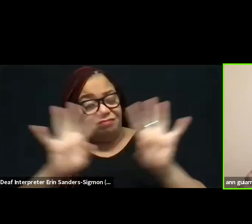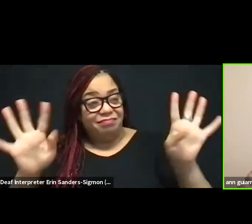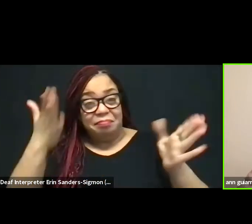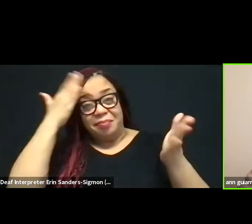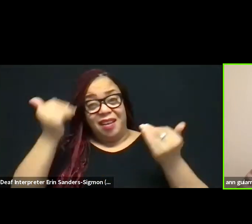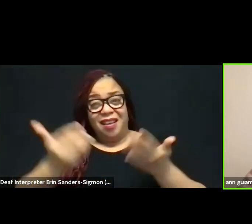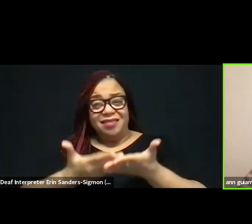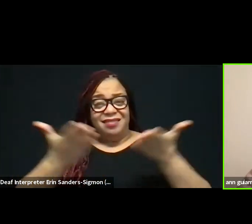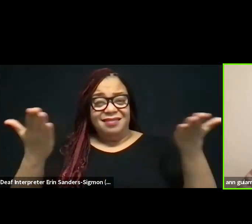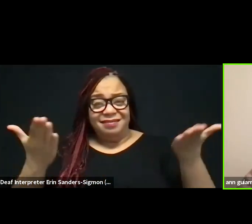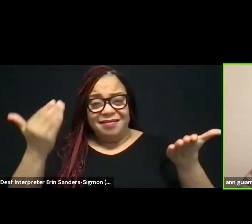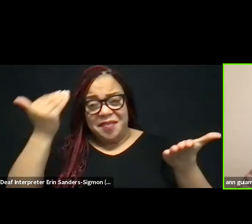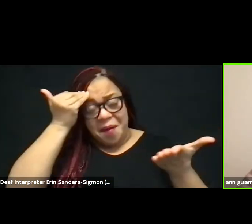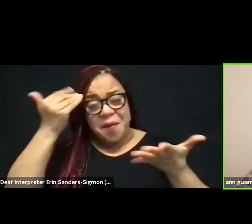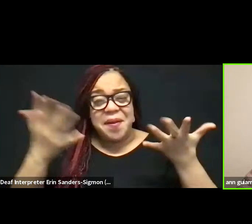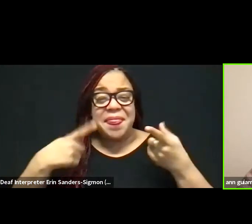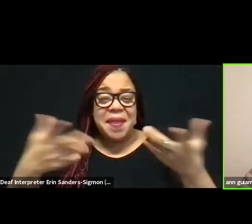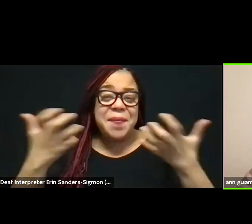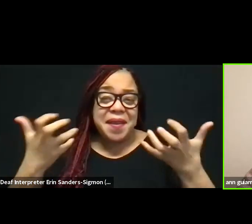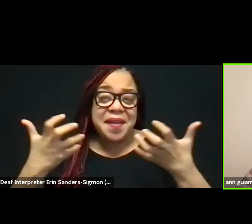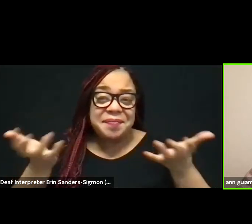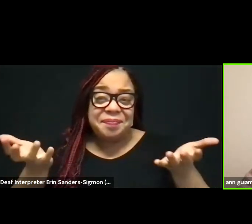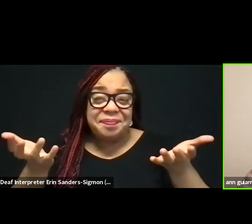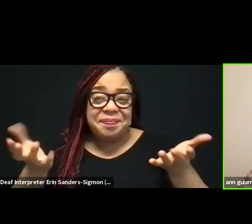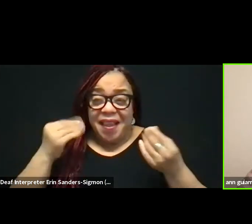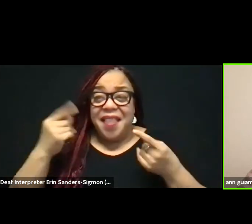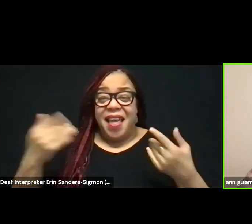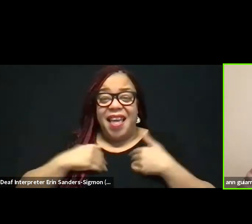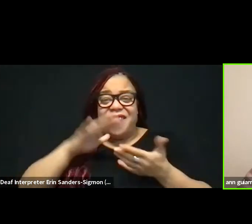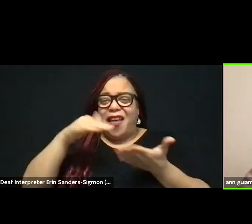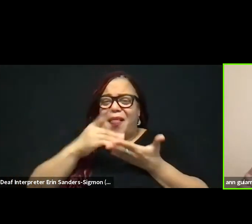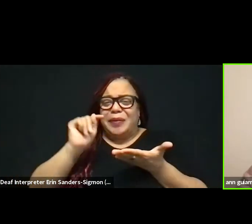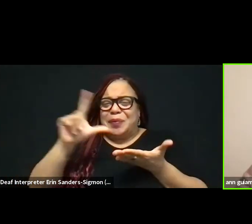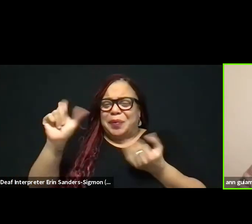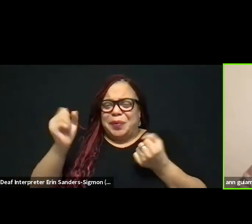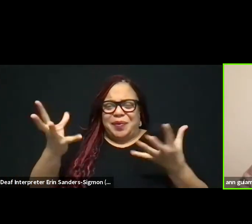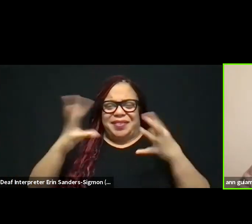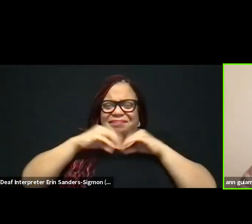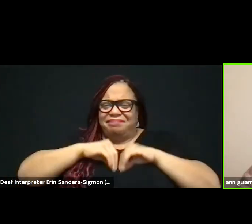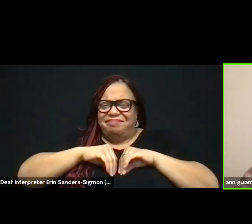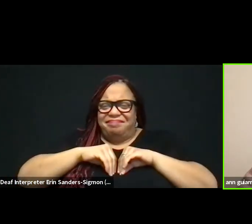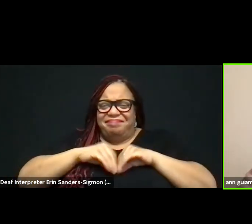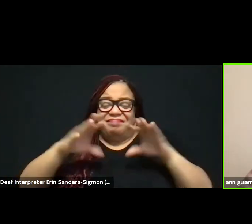it's definitely just all about listening and holding space for our youth.